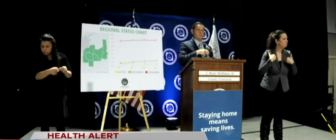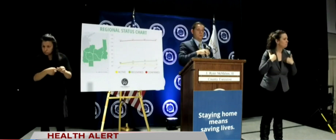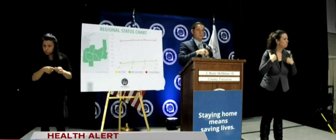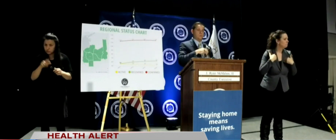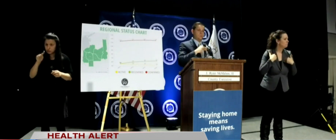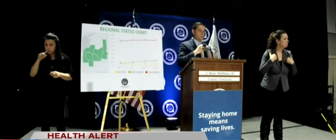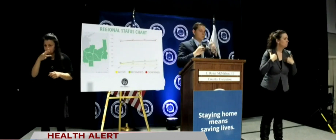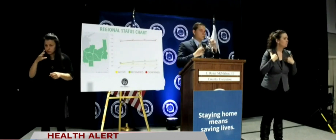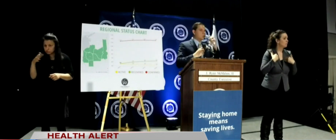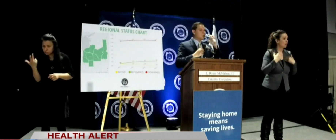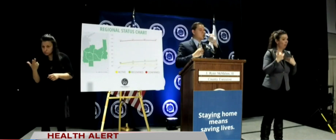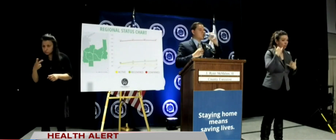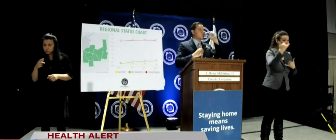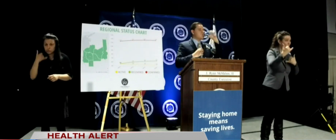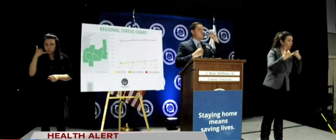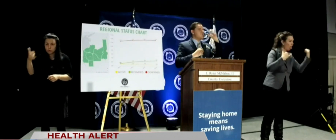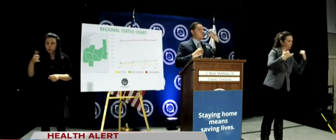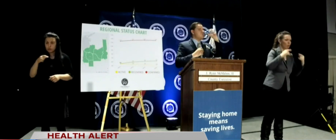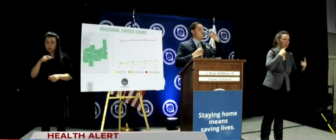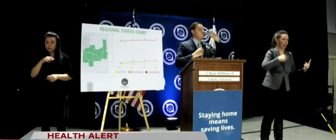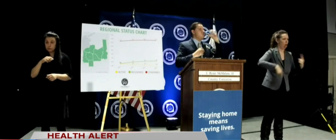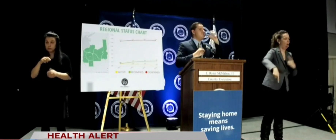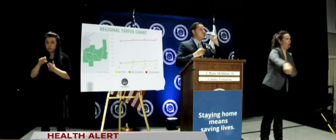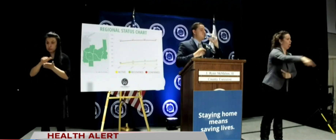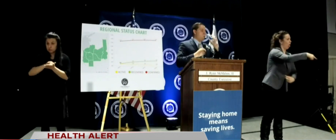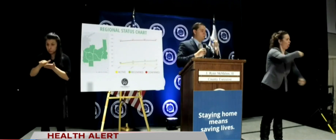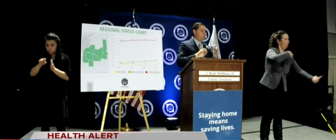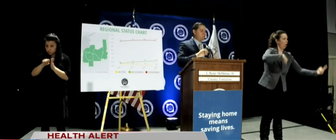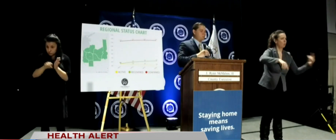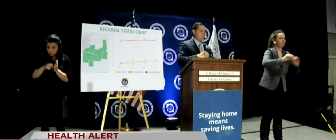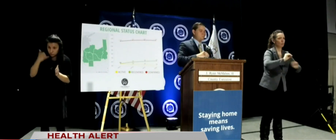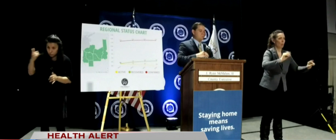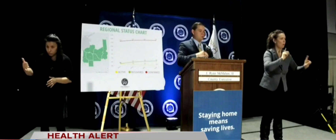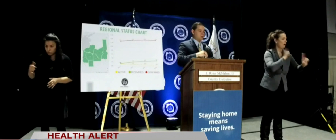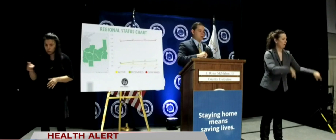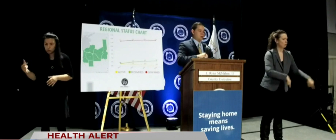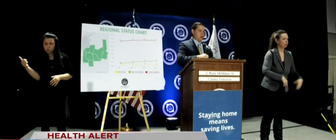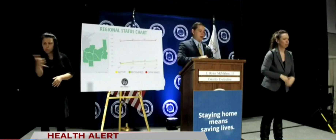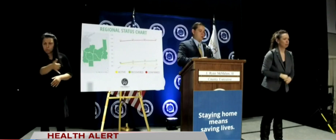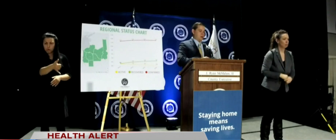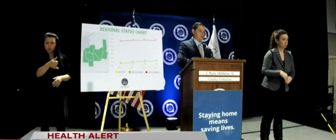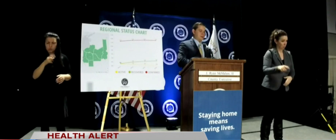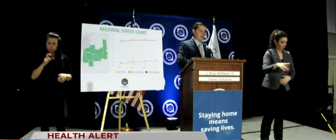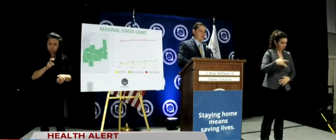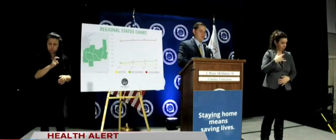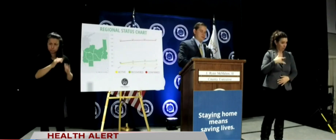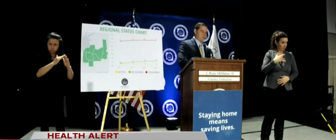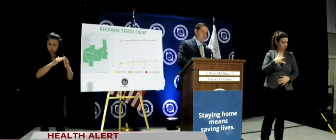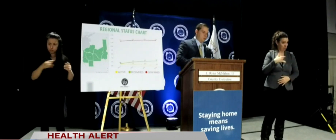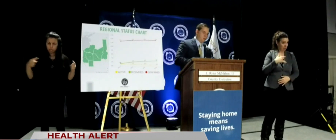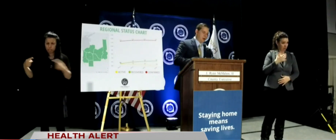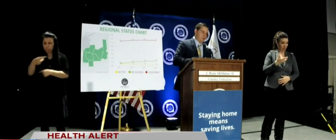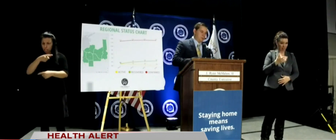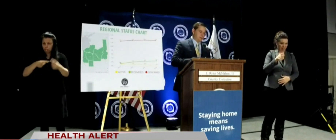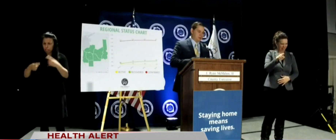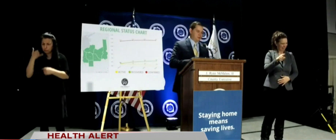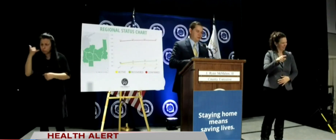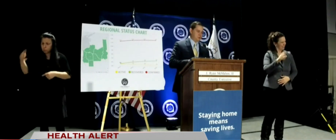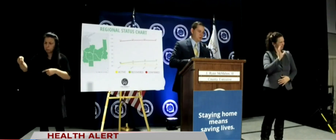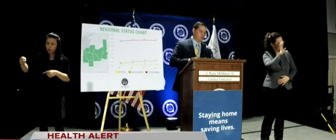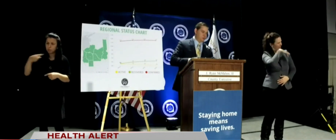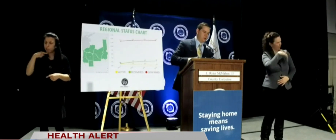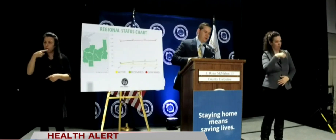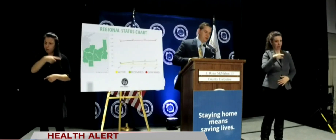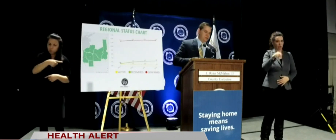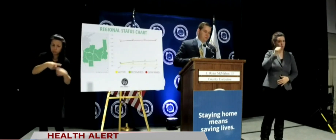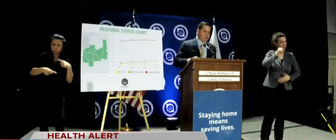me. Is it acceptable that this woman can't get that answer? I don't want to say if it's acceptable or not, but let's